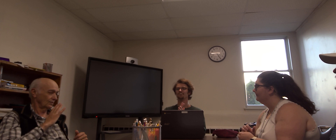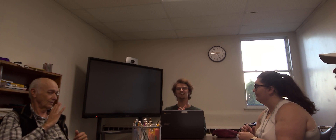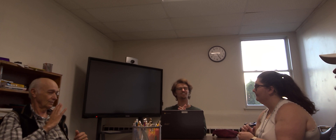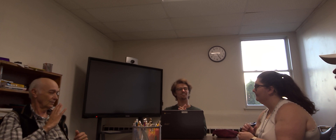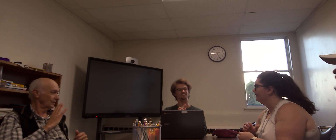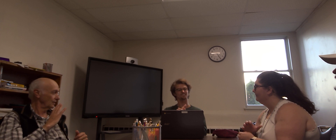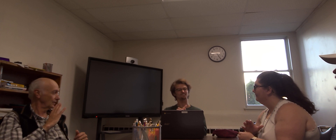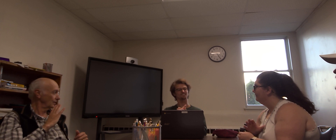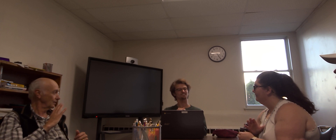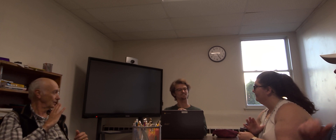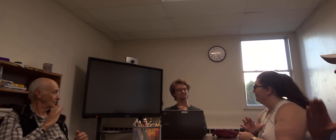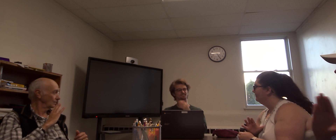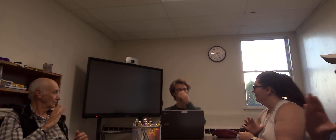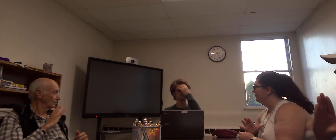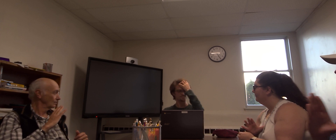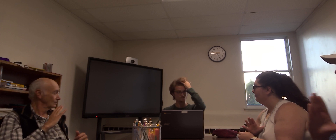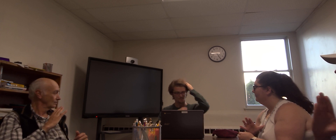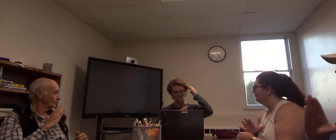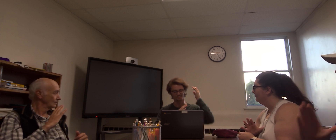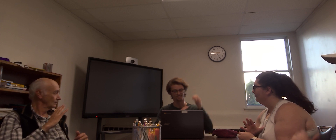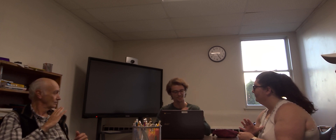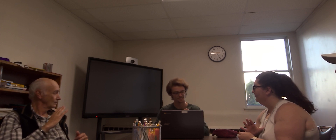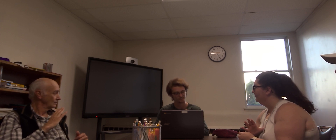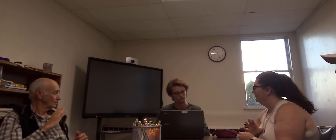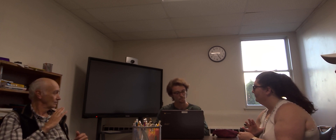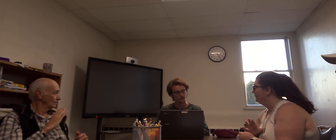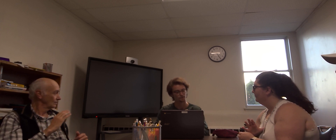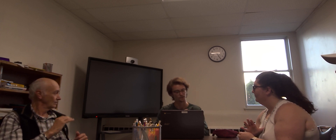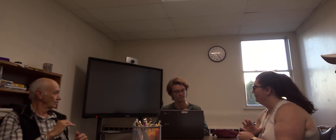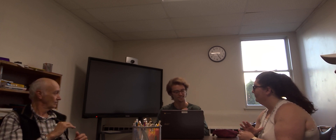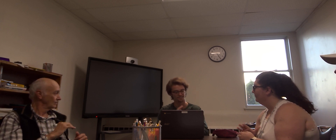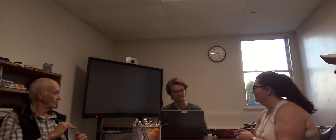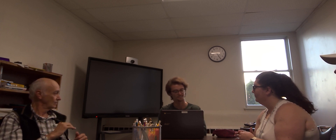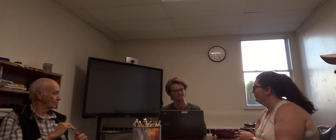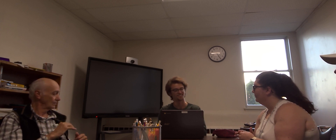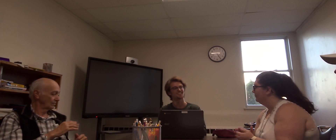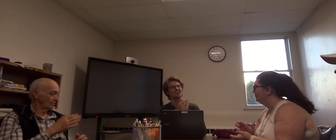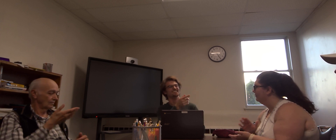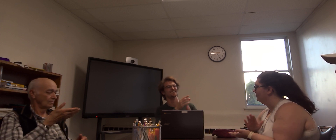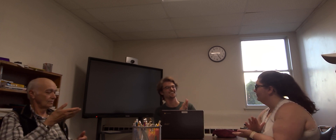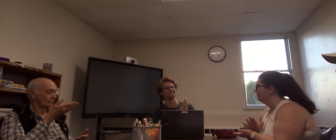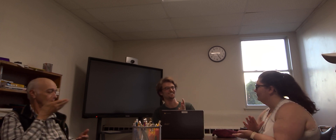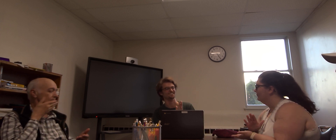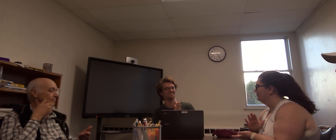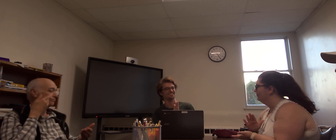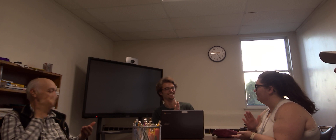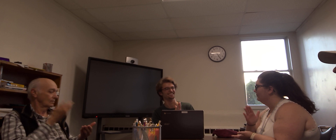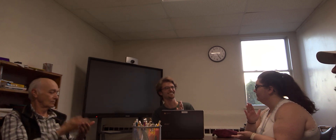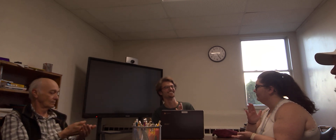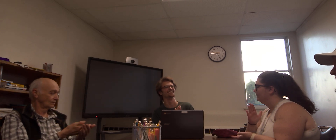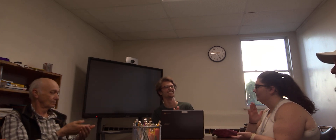Fine, excellent. Okay, fine. How about good? And Nick, I want you to remember those.